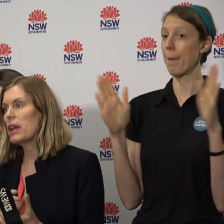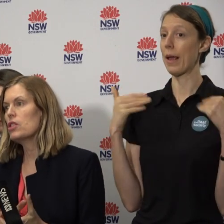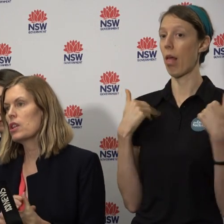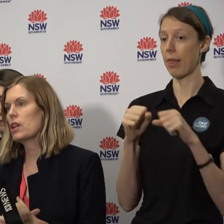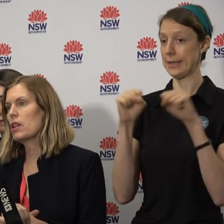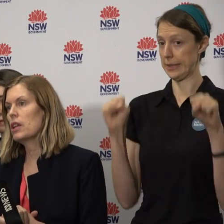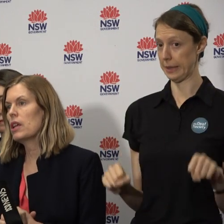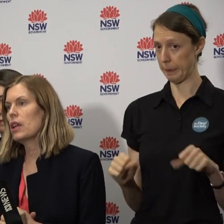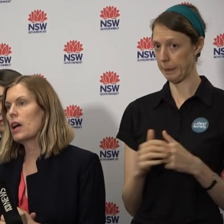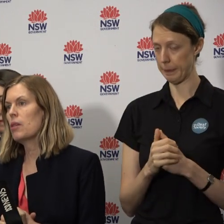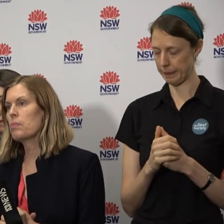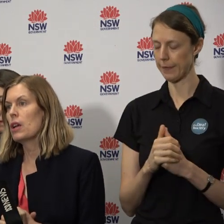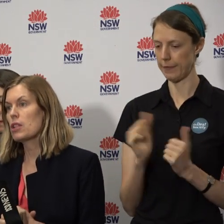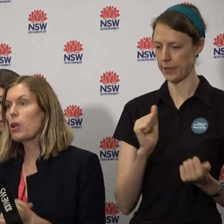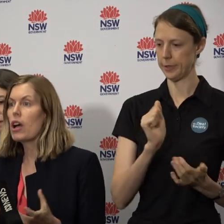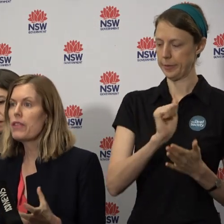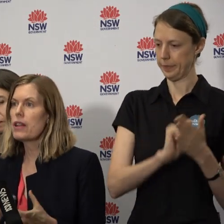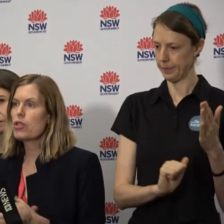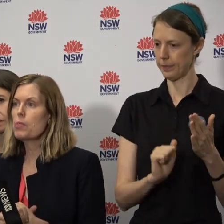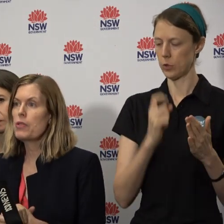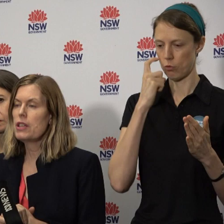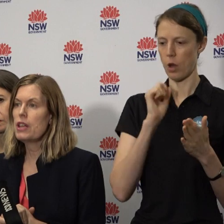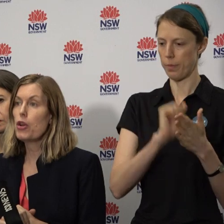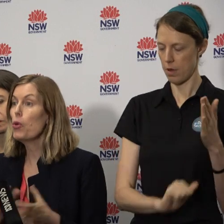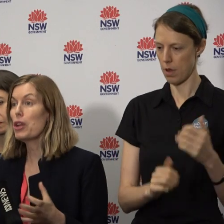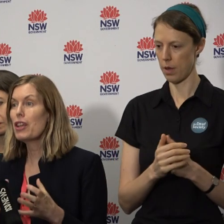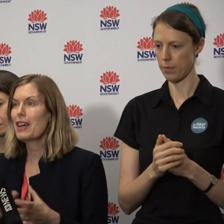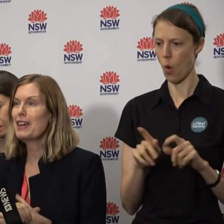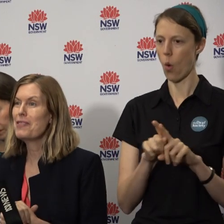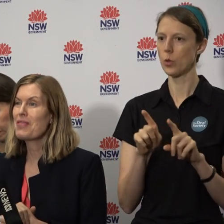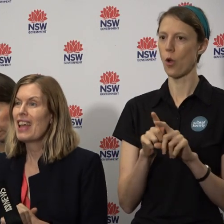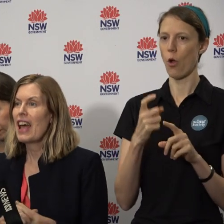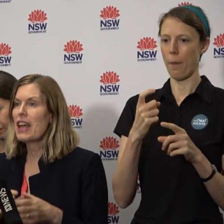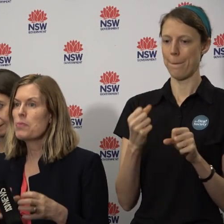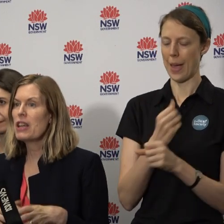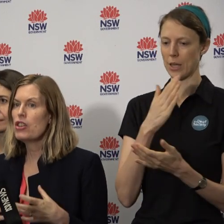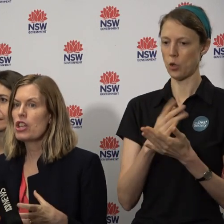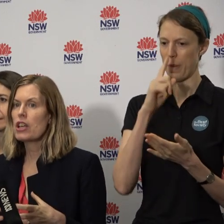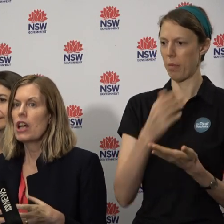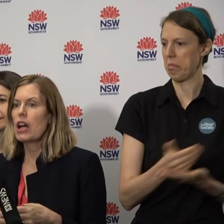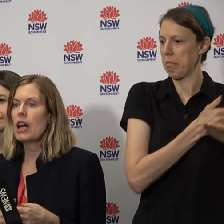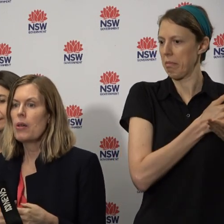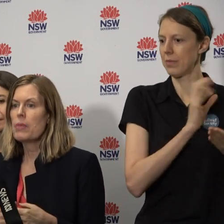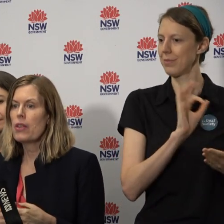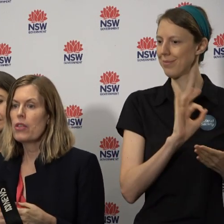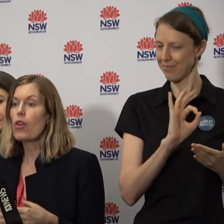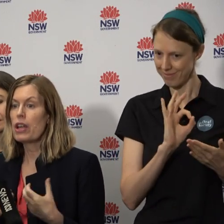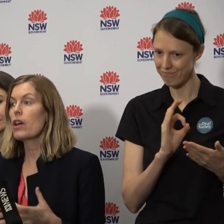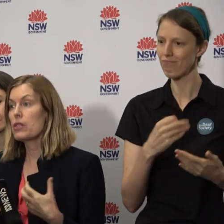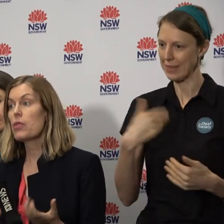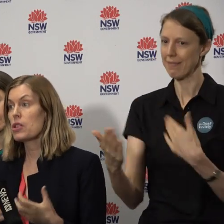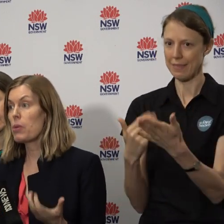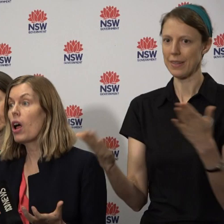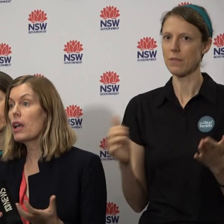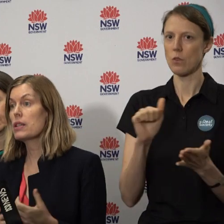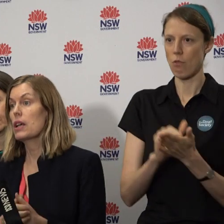also managing the supply of that to prevent any hoarding and managing locking